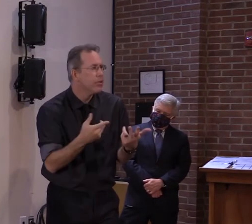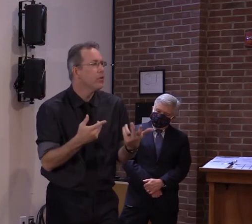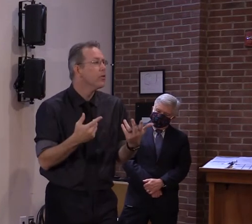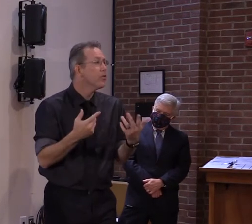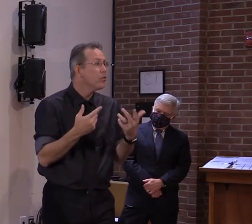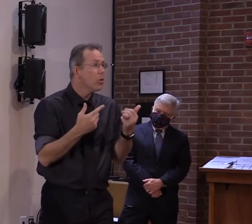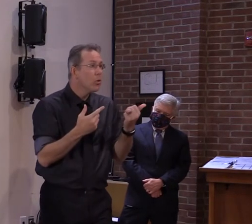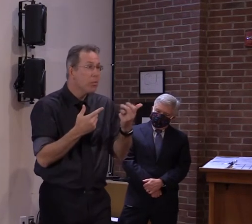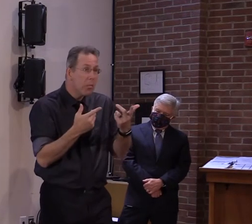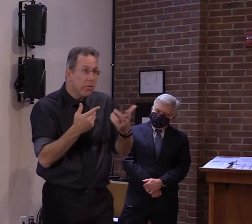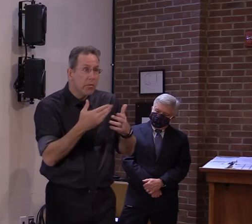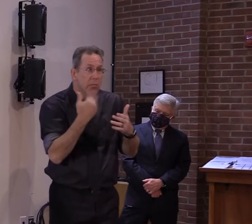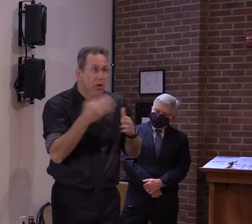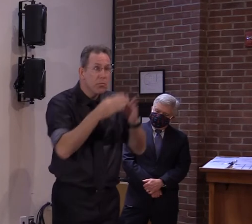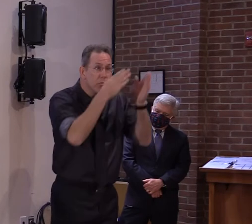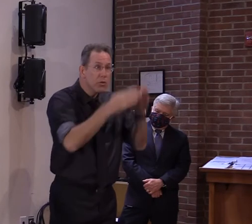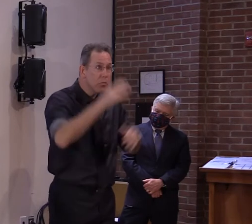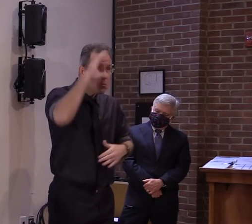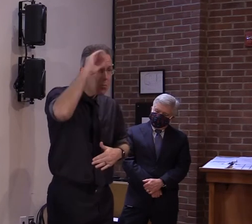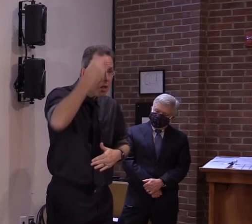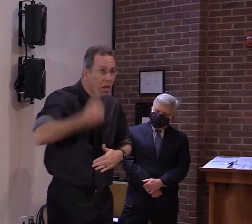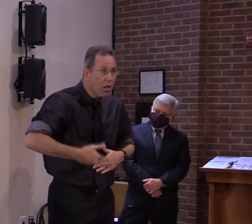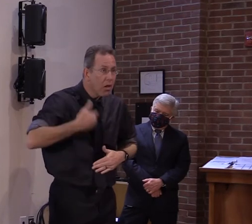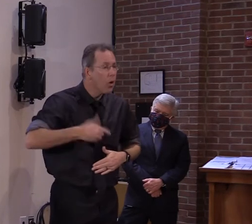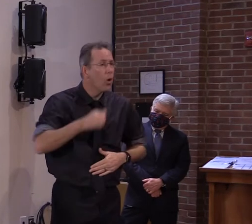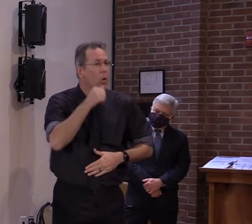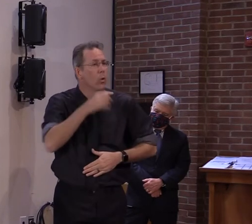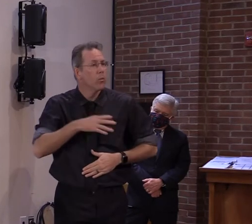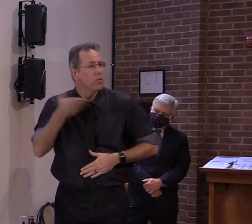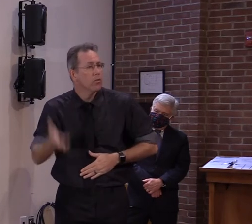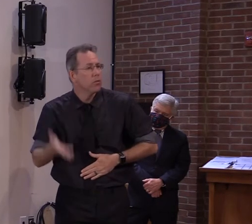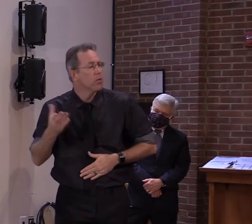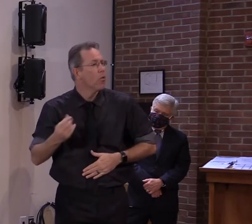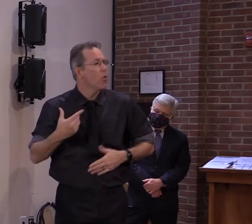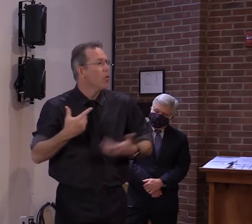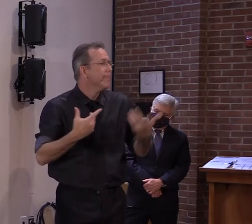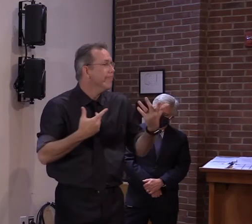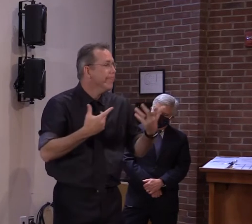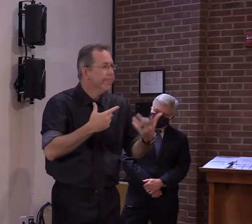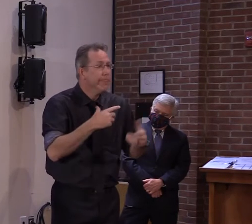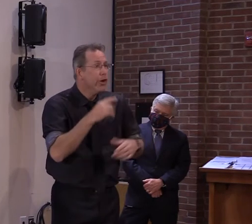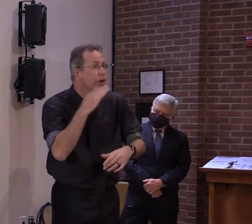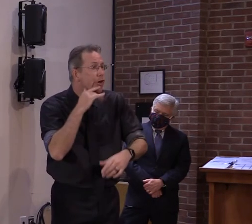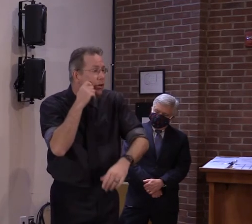a population-wide basis about the vaccines that we might be getting?